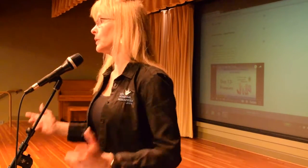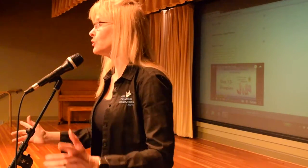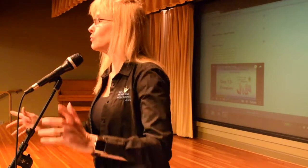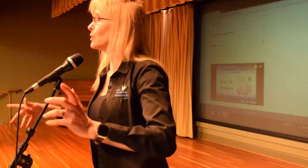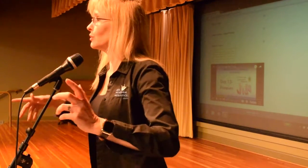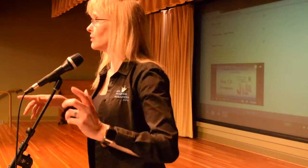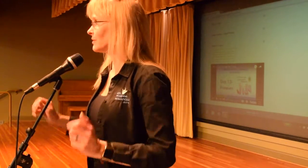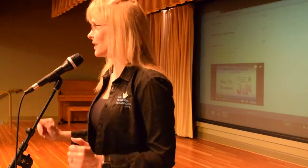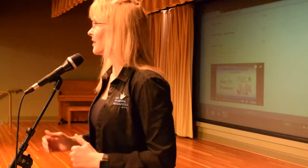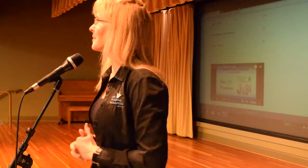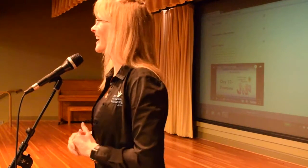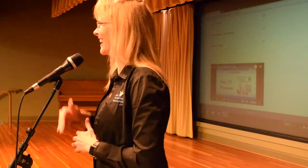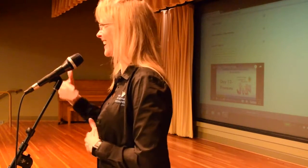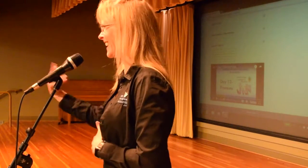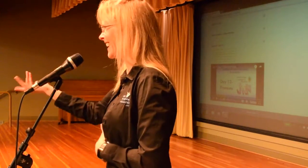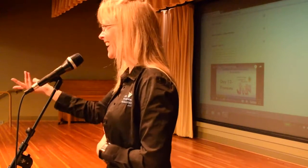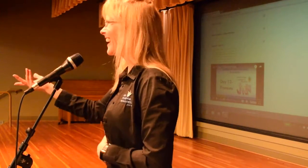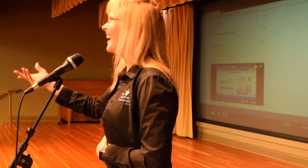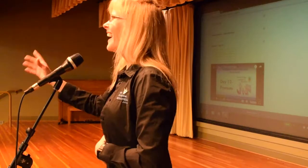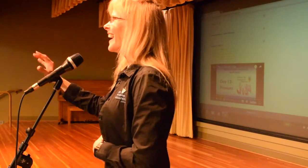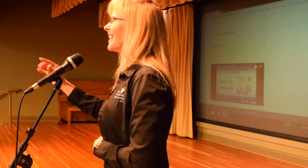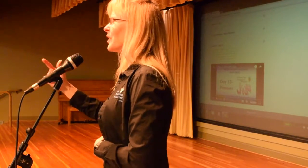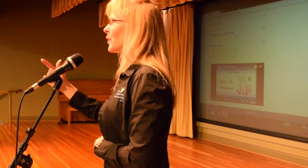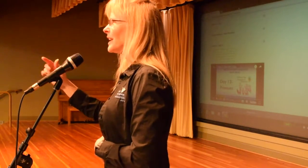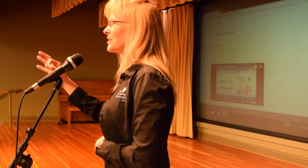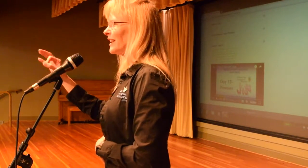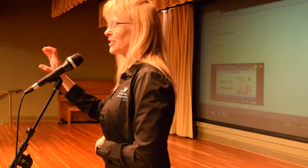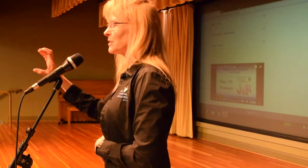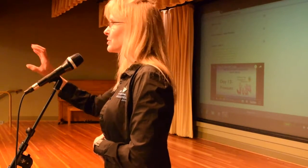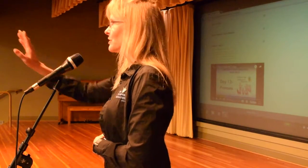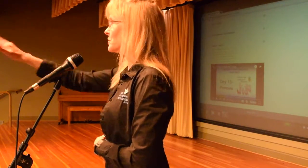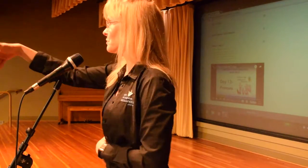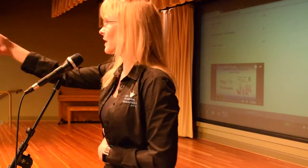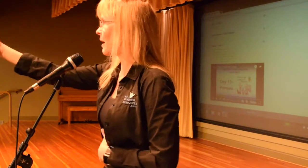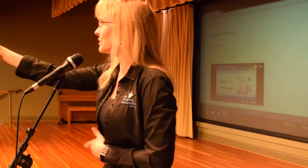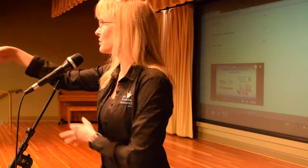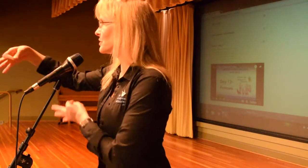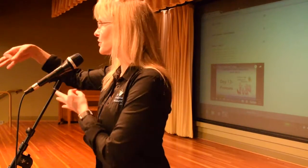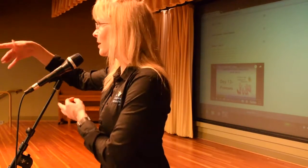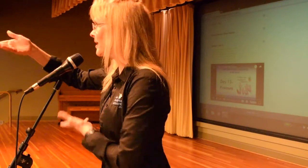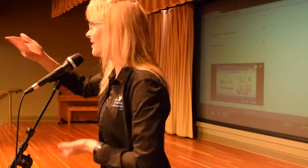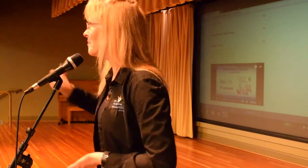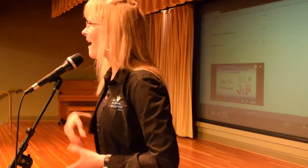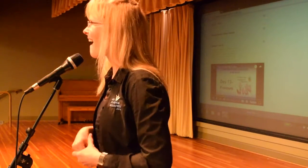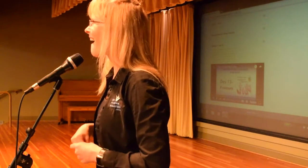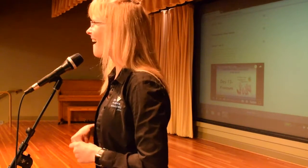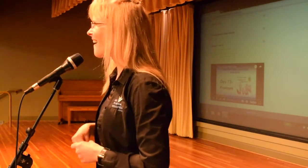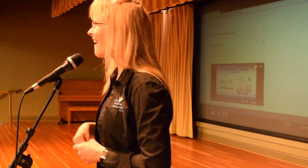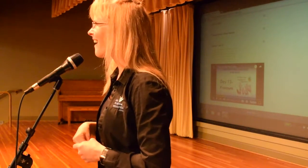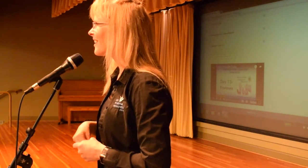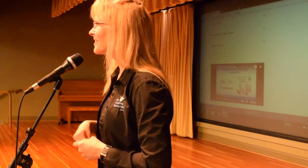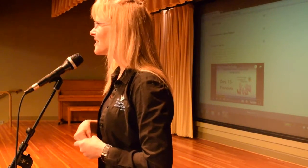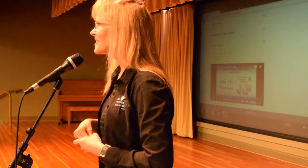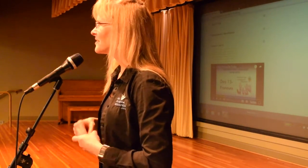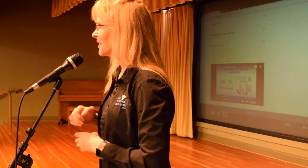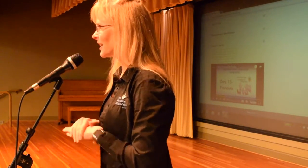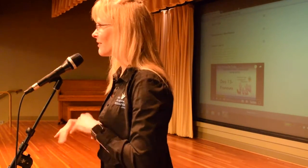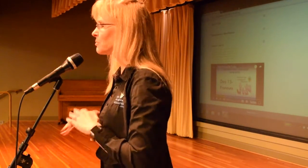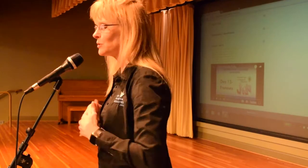do move. And the Grace Fellowship Church, how would you describe that? Very comfortable. Very comfortable,